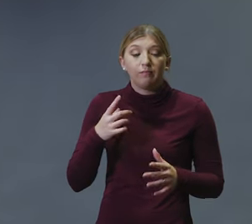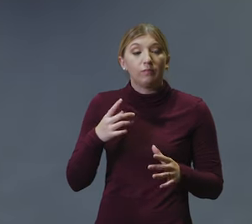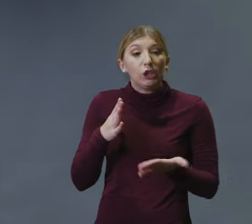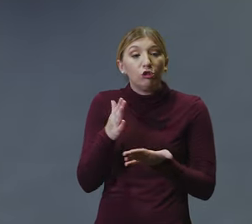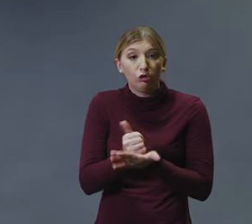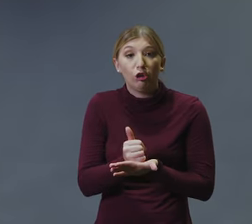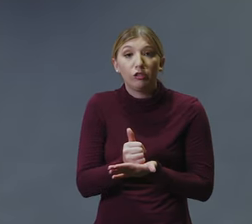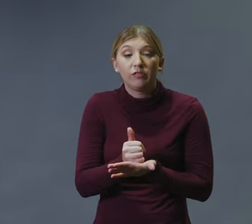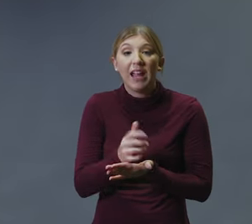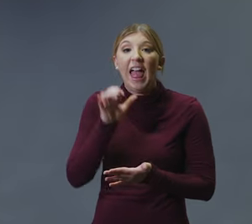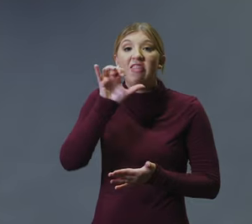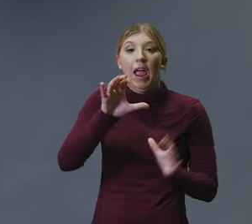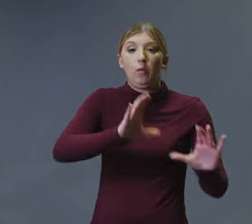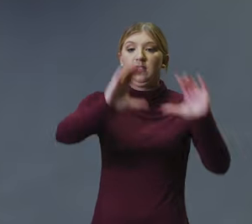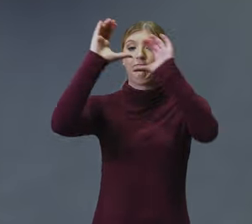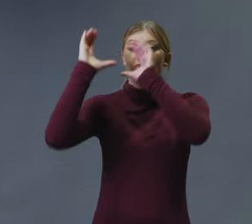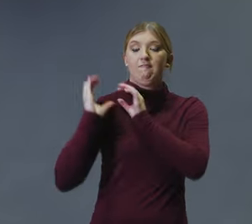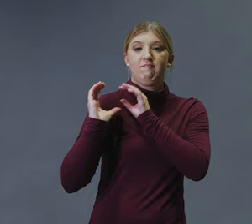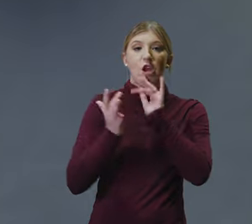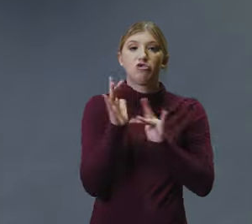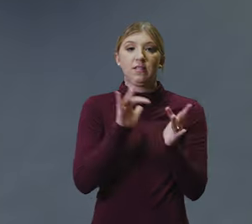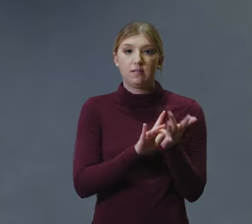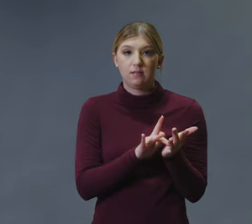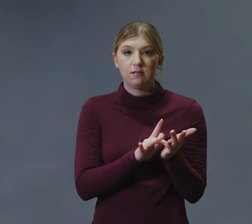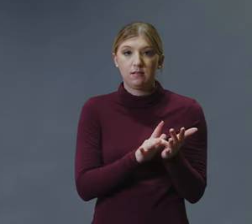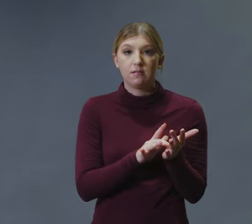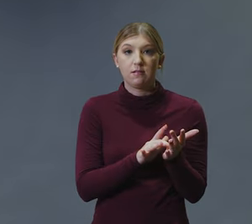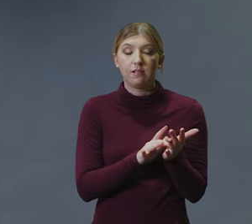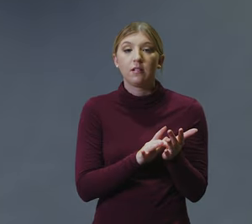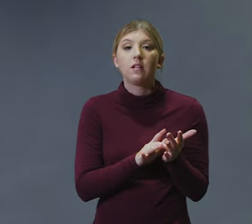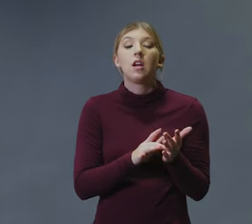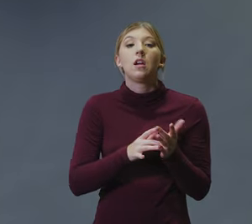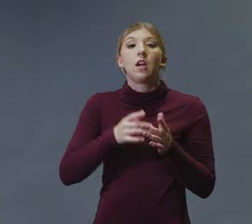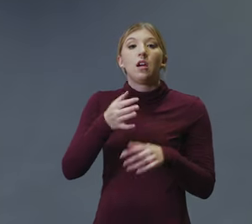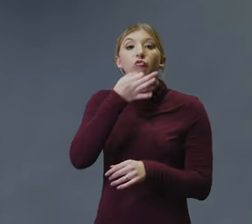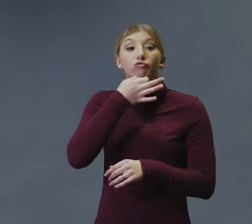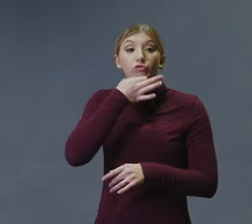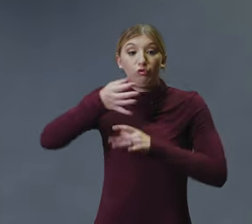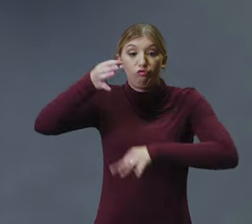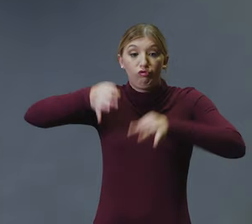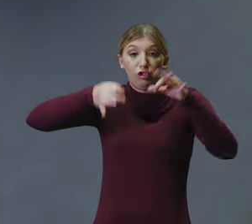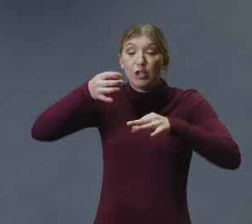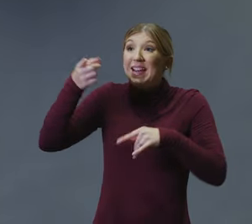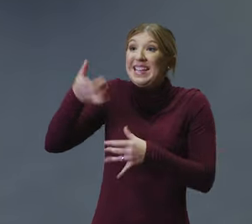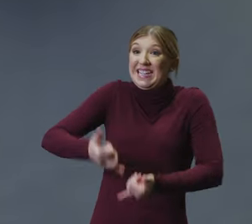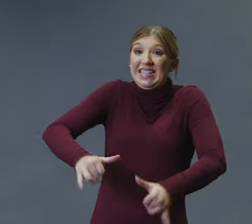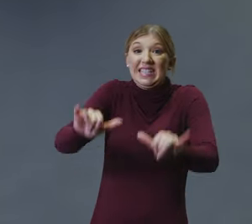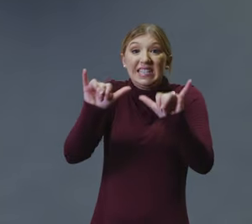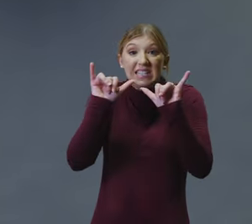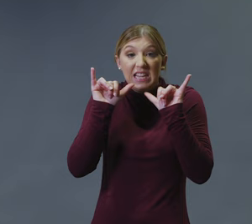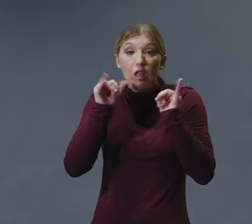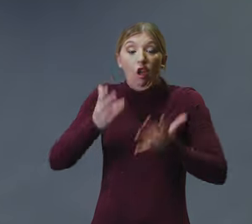deserved was poured out on Christ. In the face of coming judgment, God is still extending